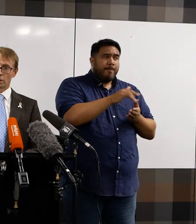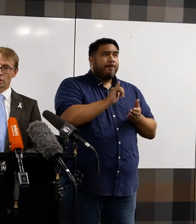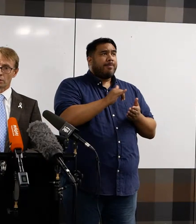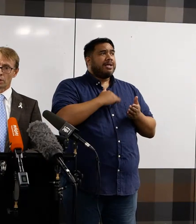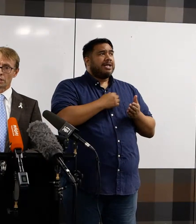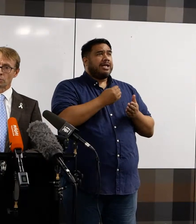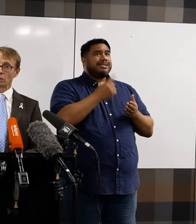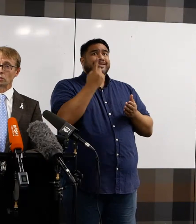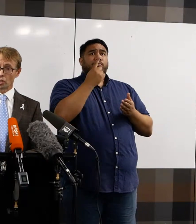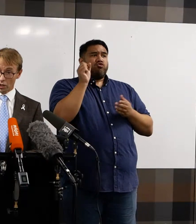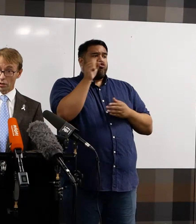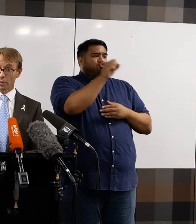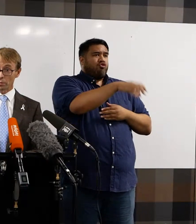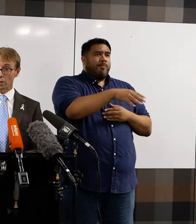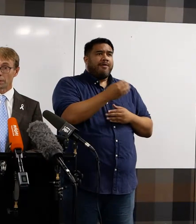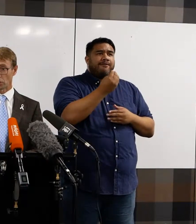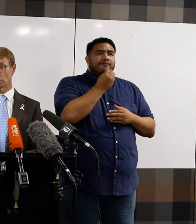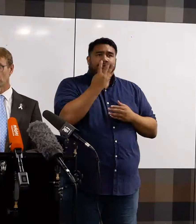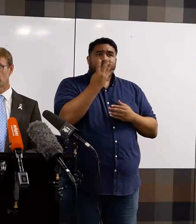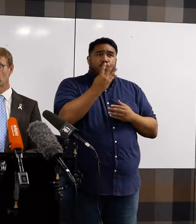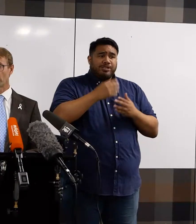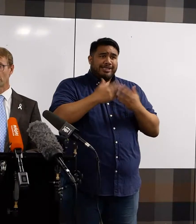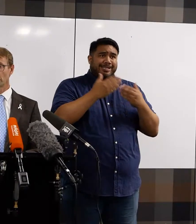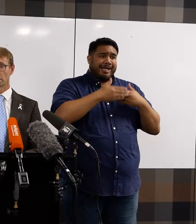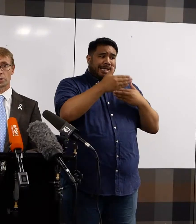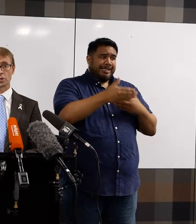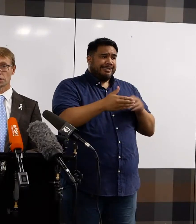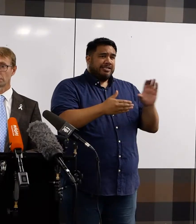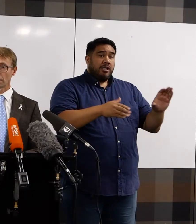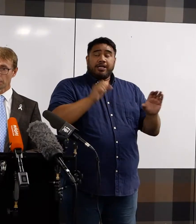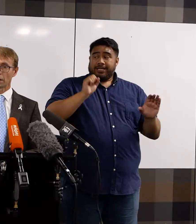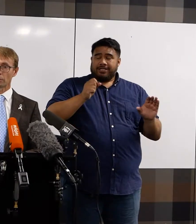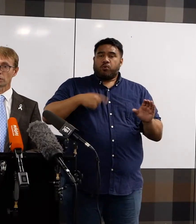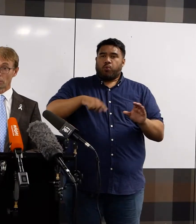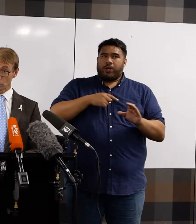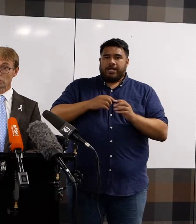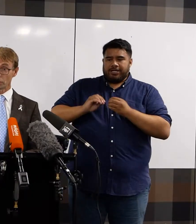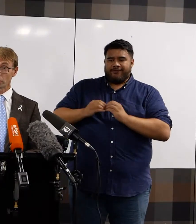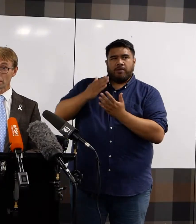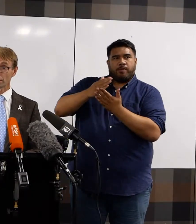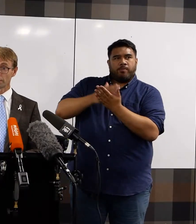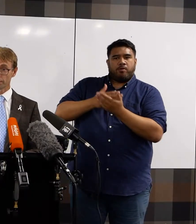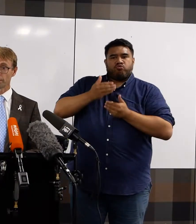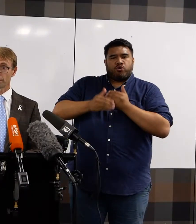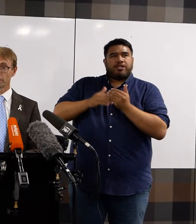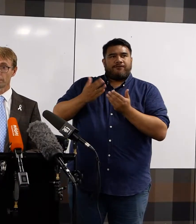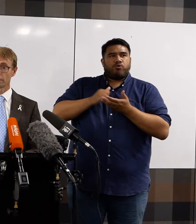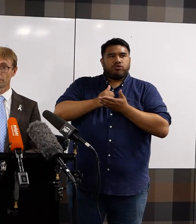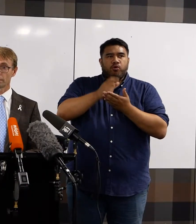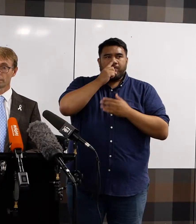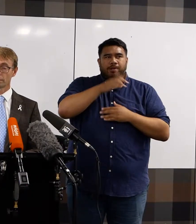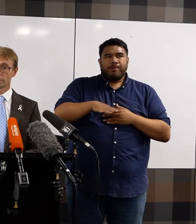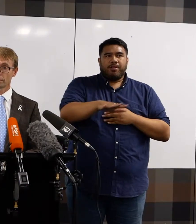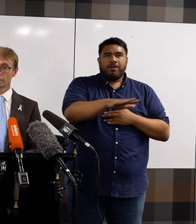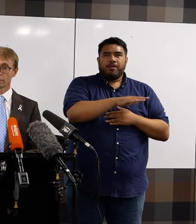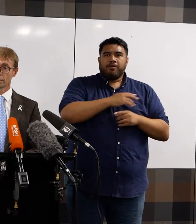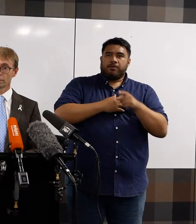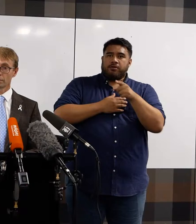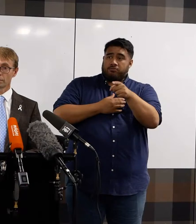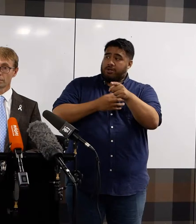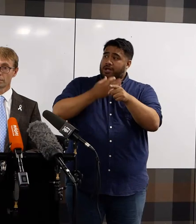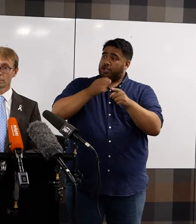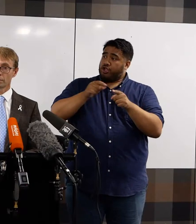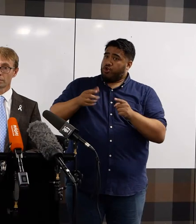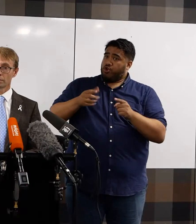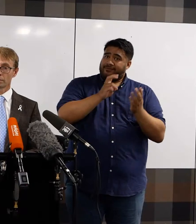actually whether there are ways we could check on people and make sure they got the support they needed, and we're just developing up some options for that. Do you have a register or a list of the